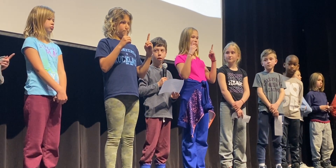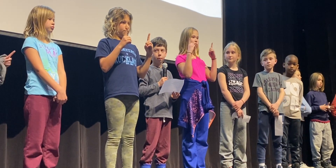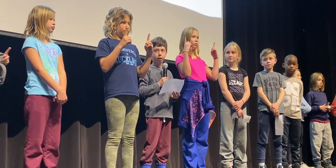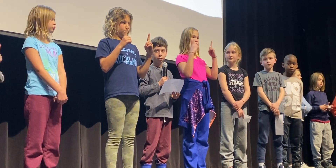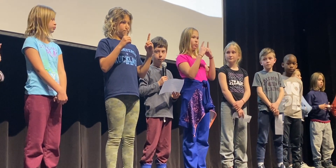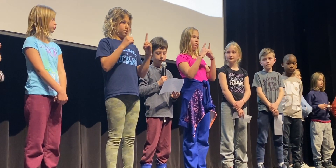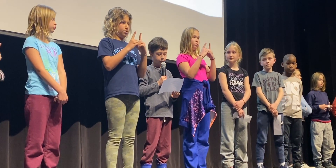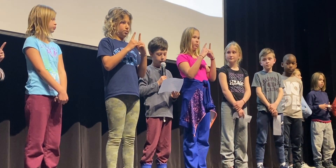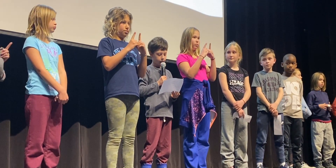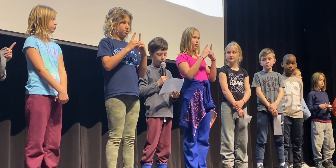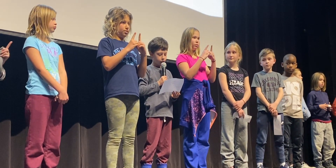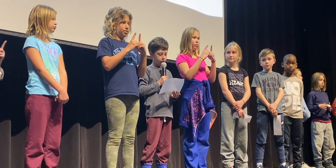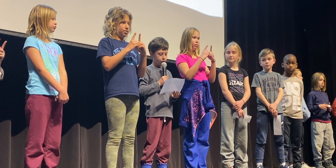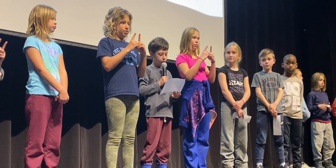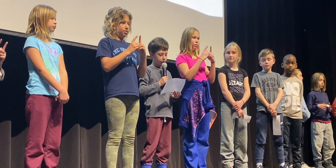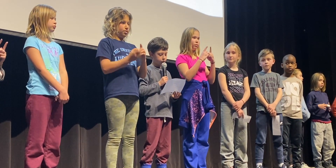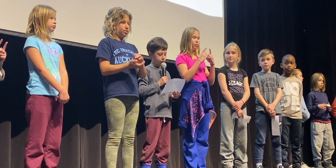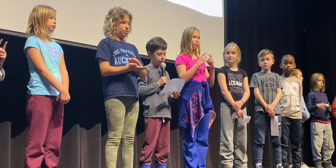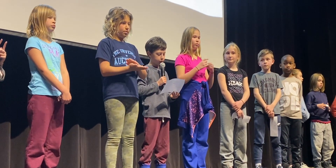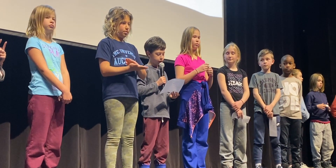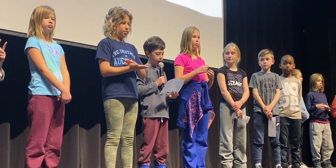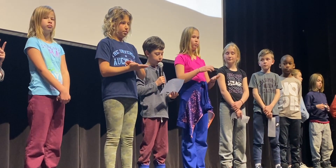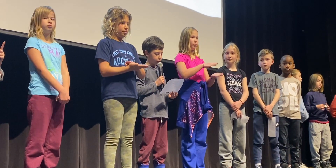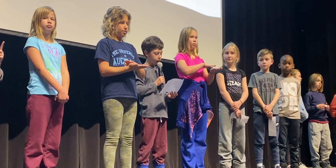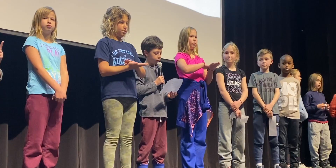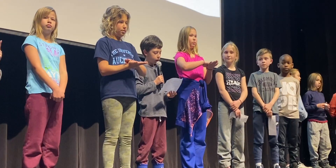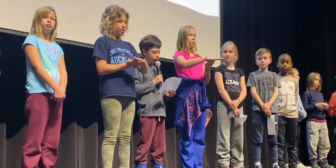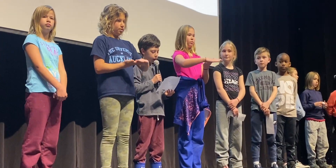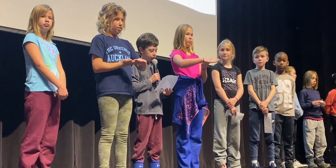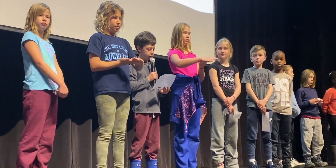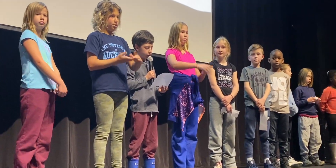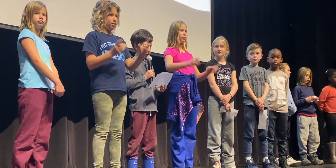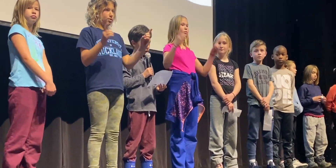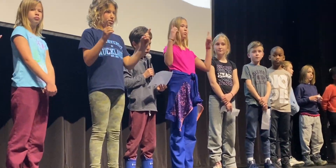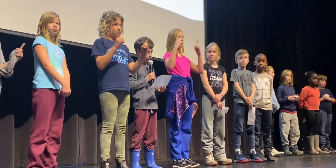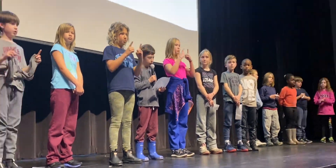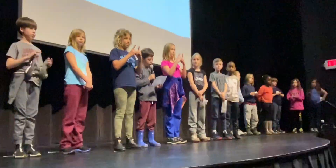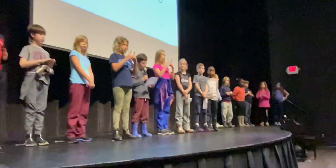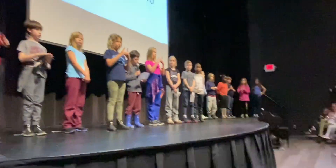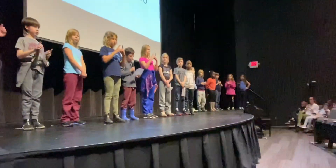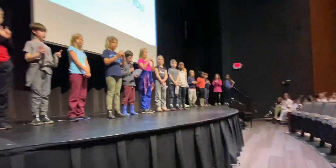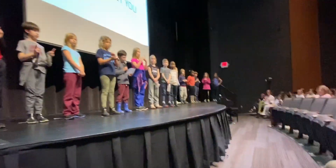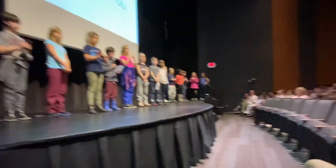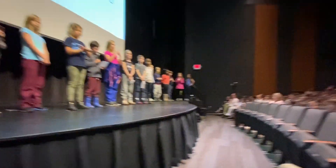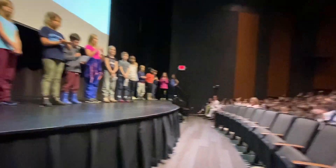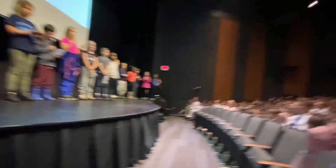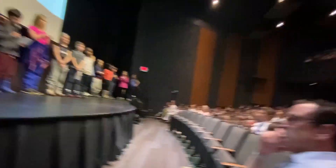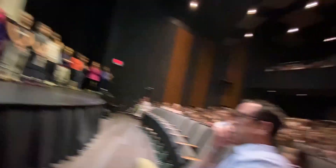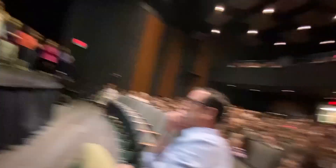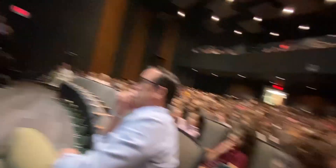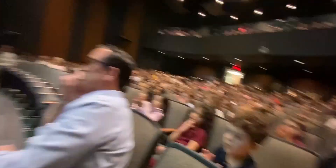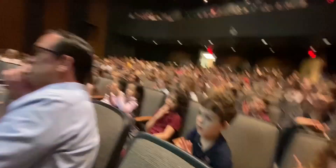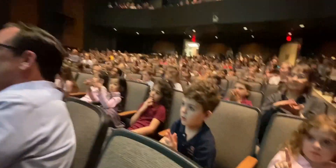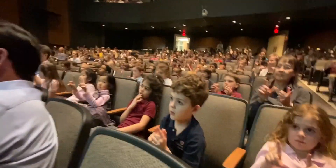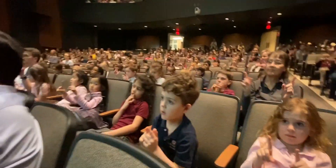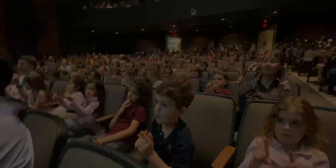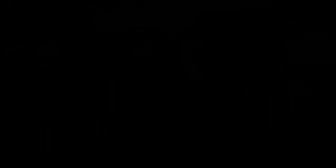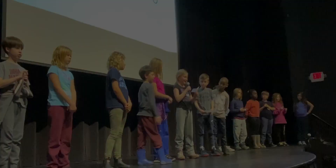meeting. So let's try those 2 parts together. Nice to meet. Nice to meet.